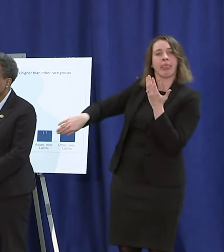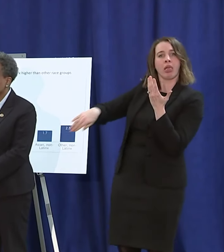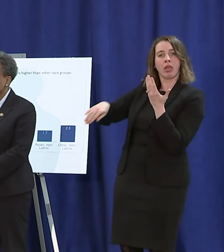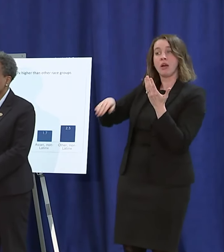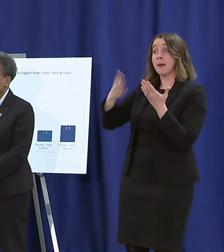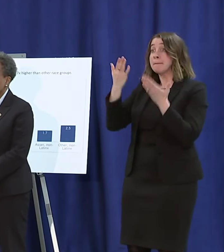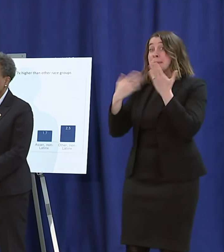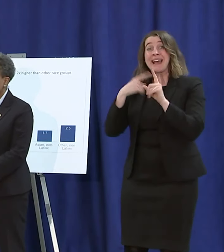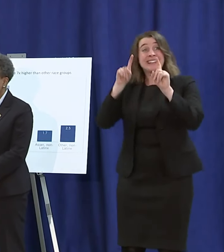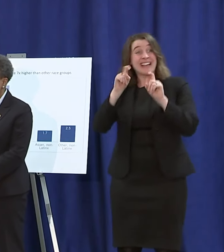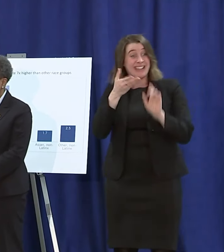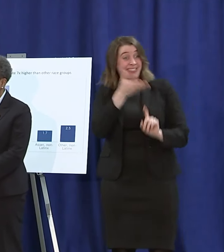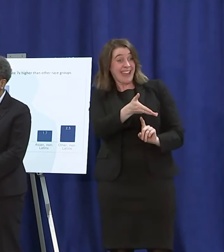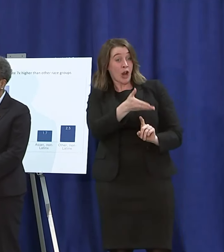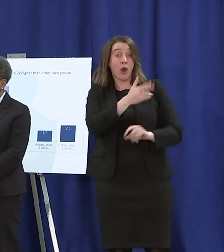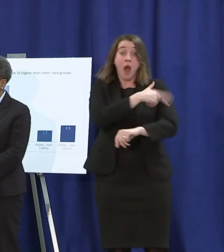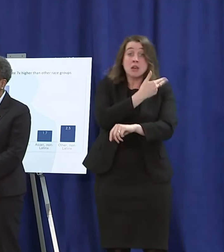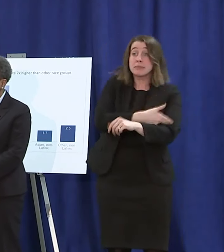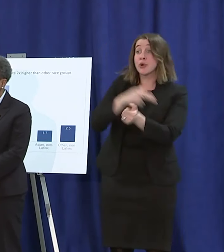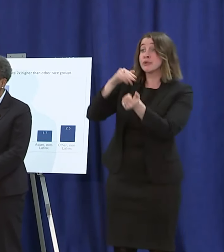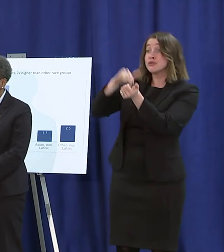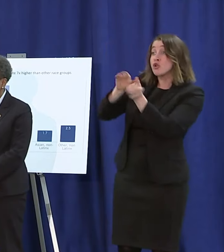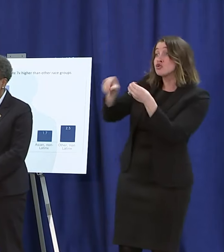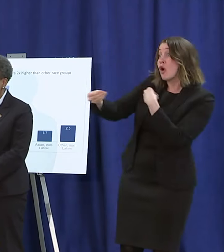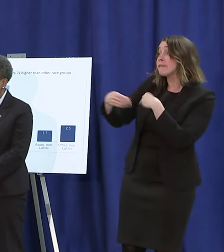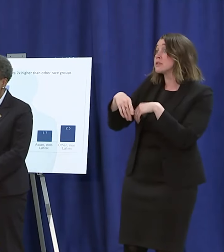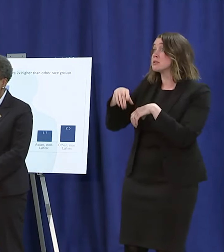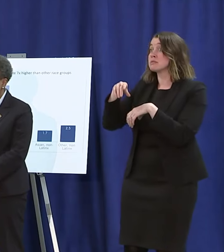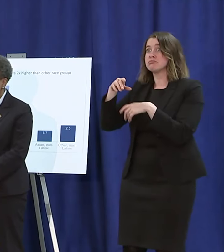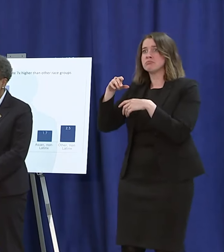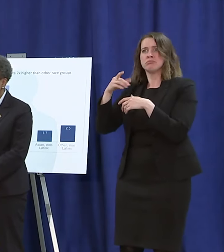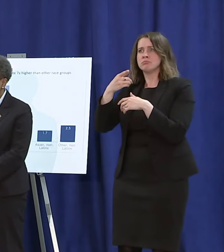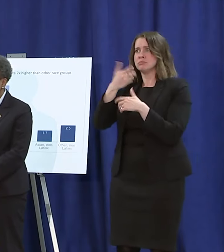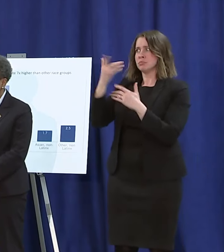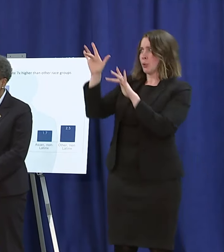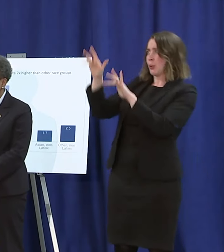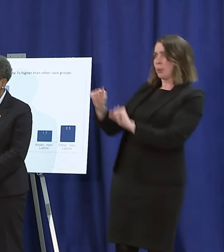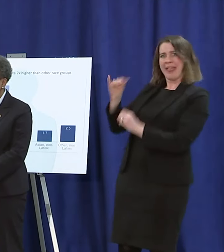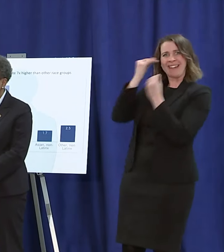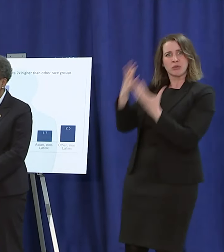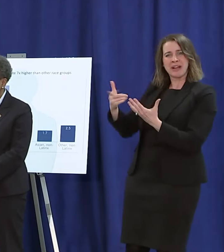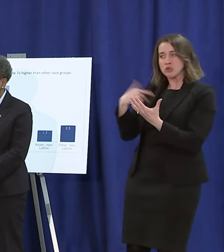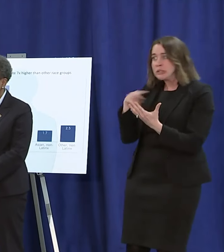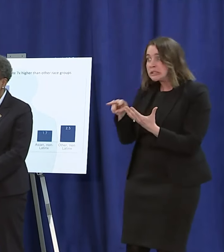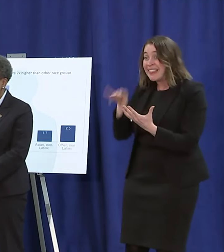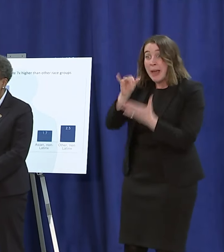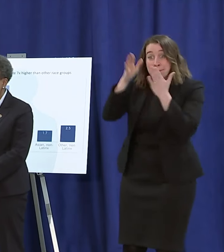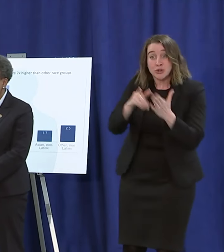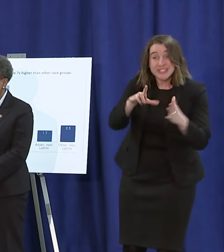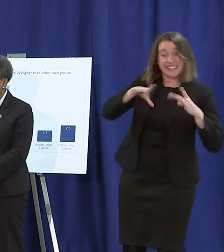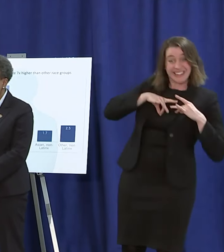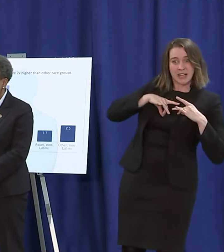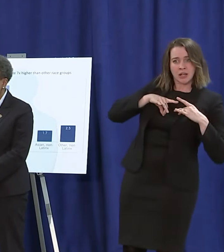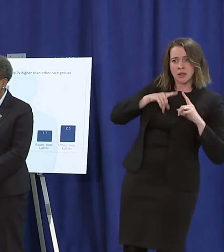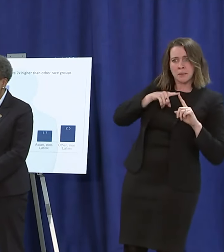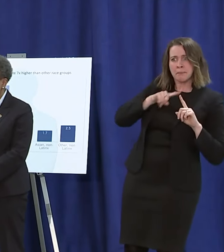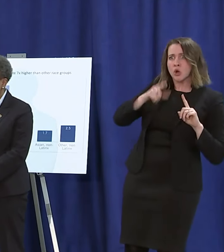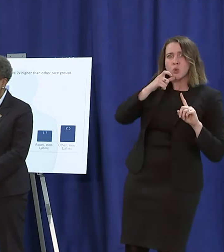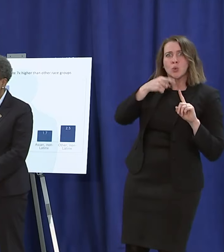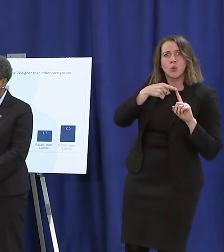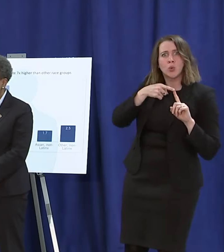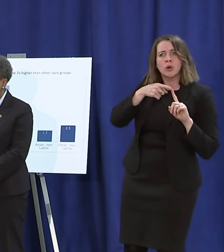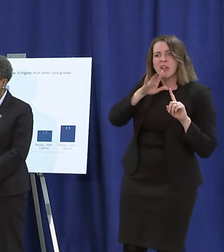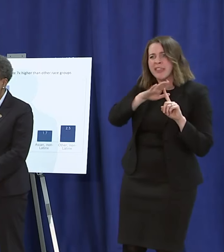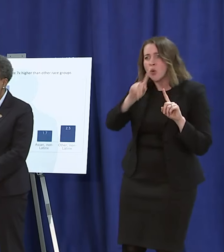drawn, or in the testing center or in the outpatient arena, we don't get it. And so we're missing race, ethnicity for approximately a quarter of our